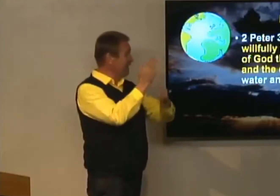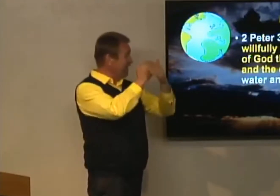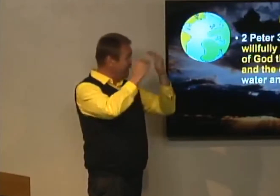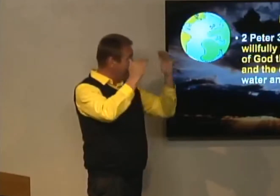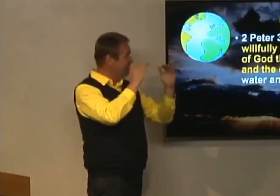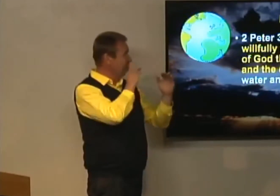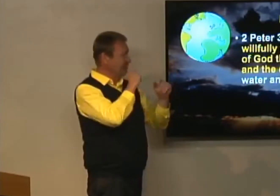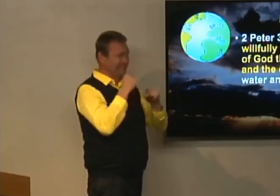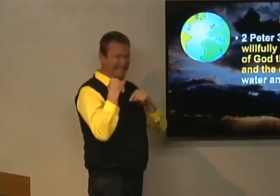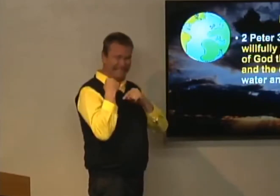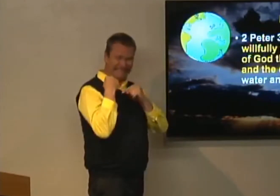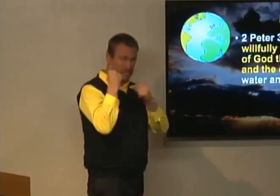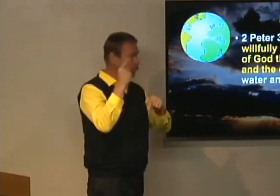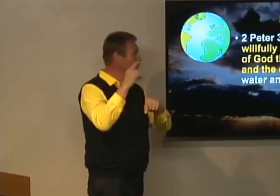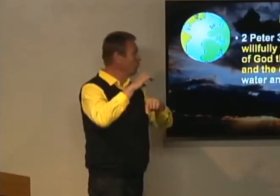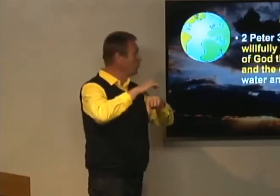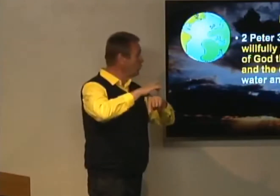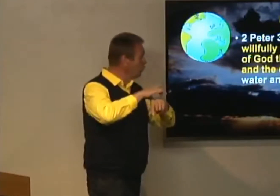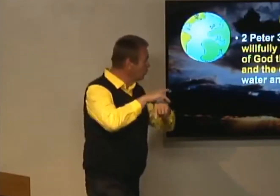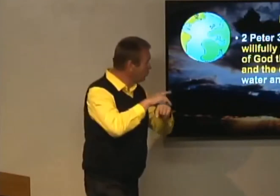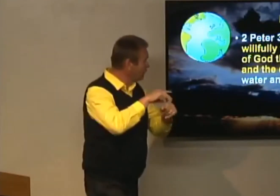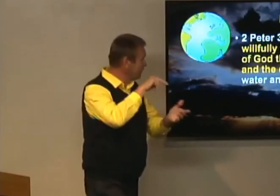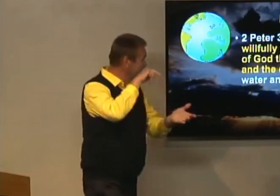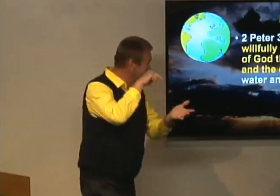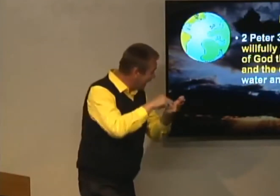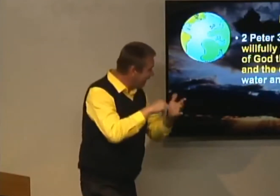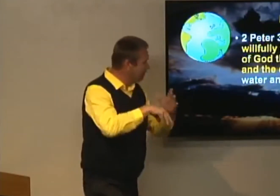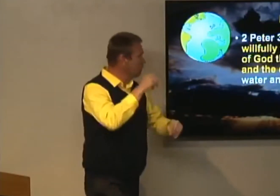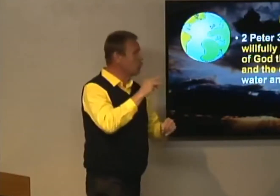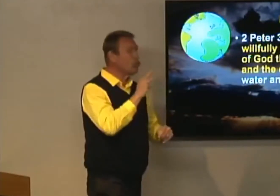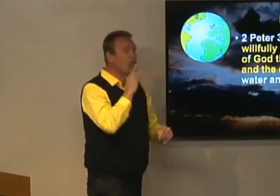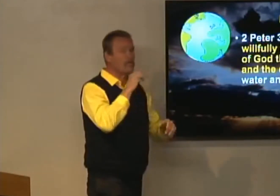By the word of God, the heavens were of old,